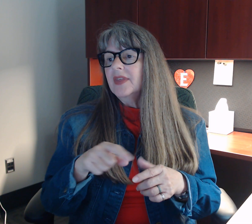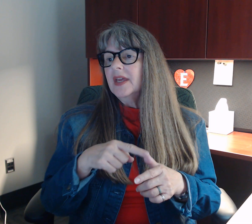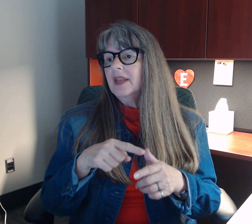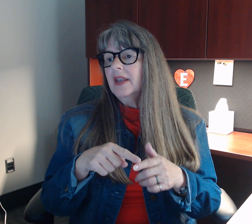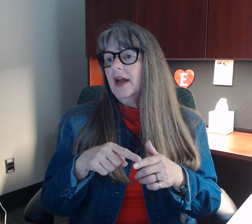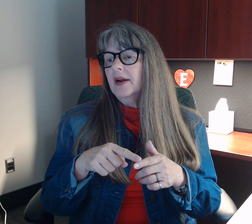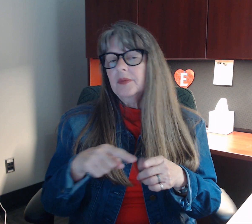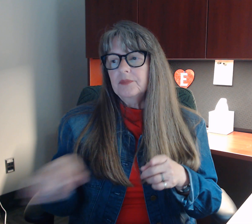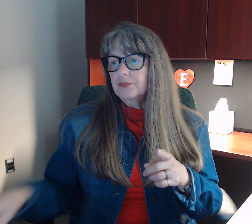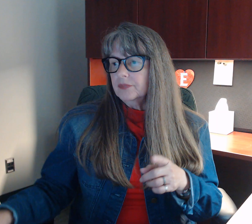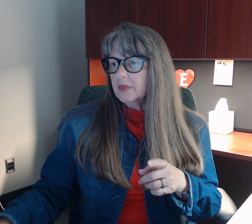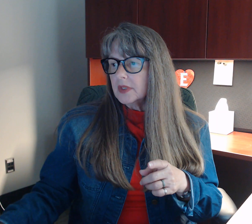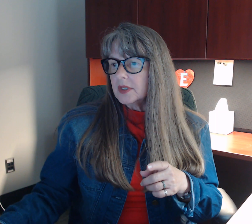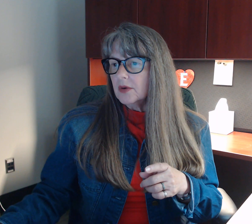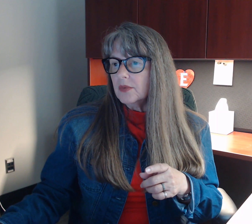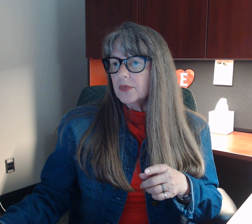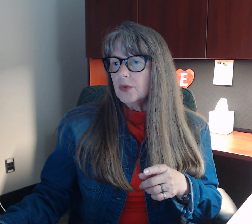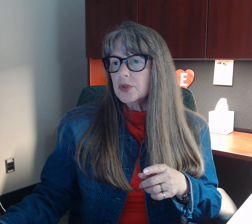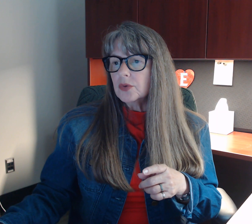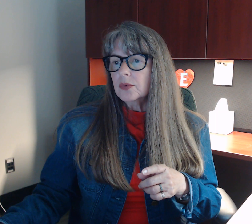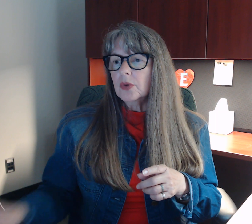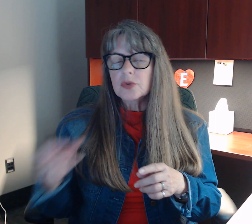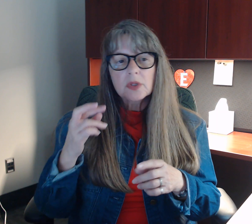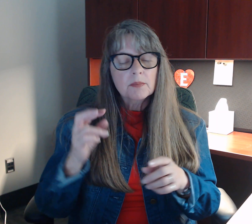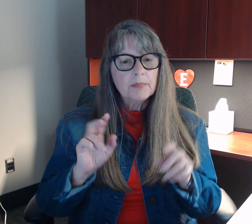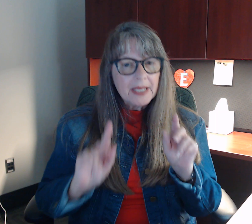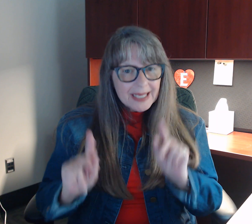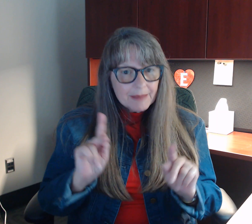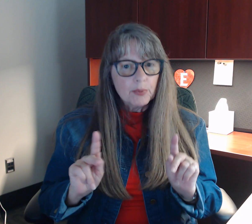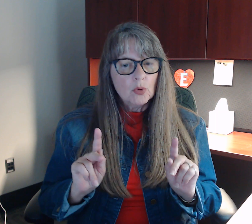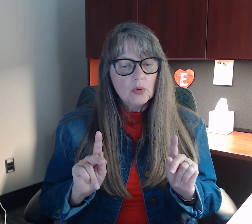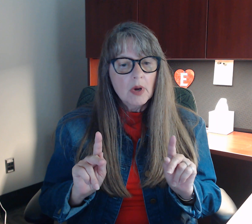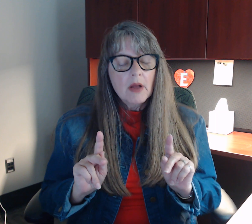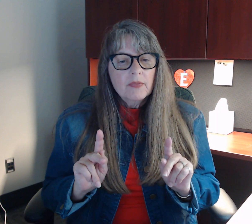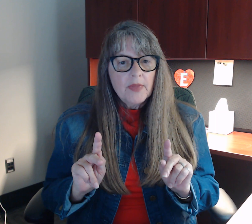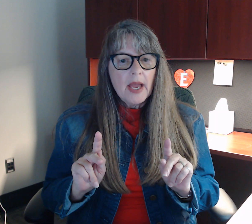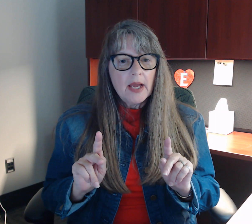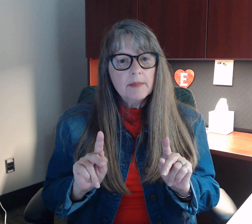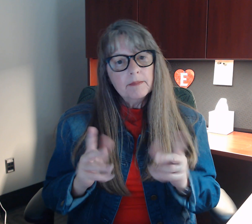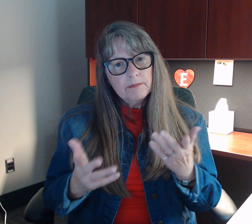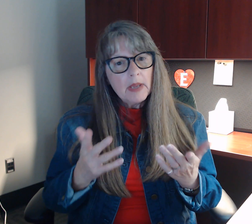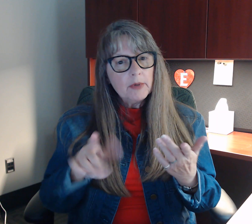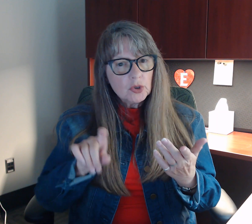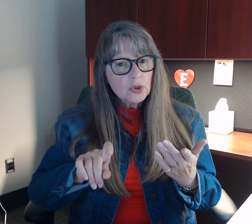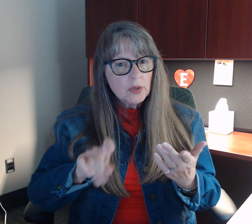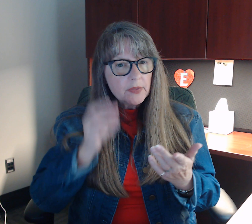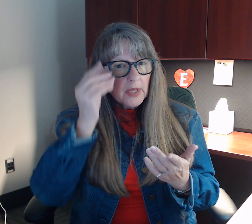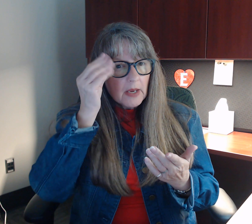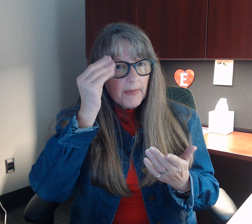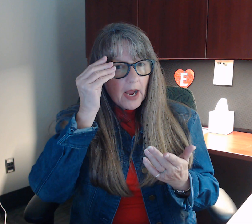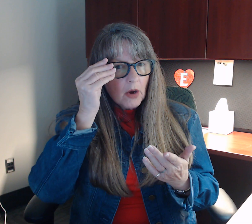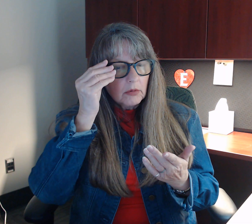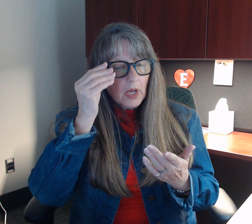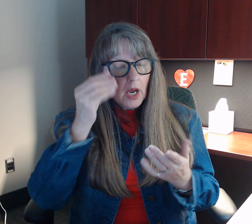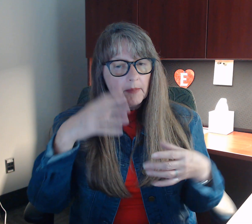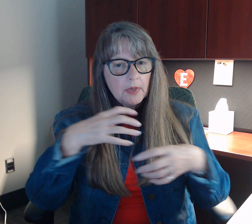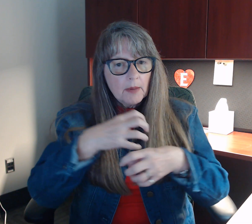then, so those are the people that maybe should think about